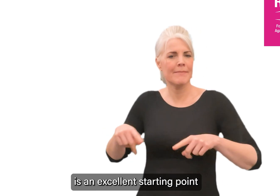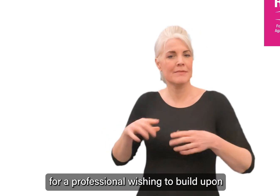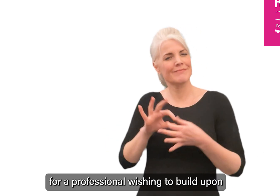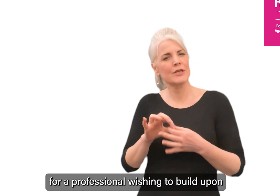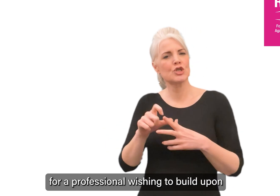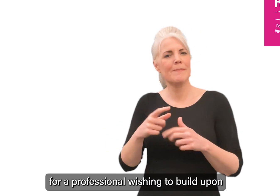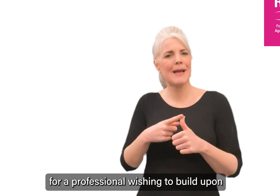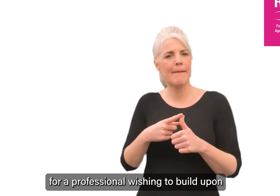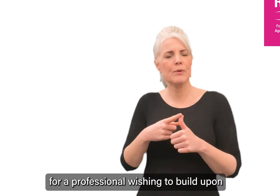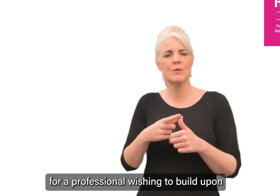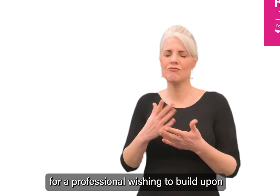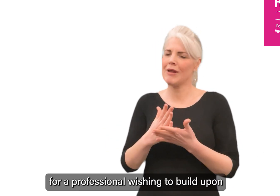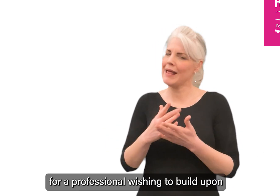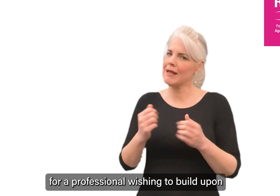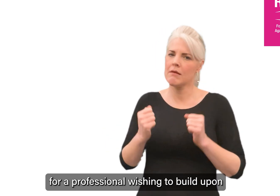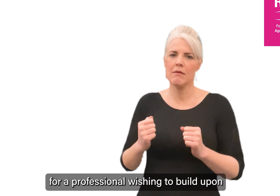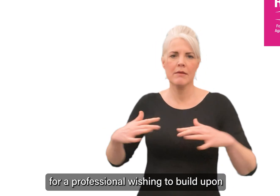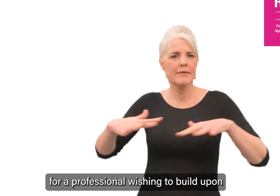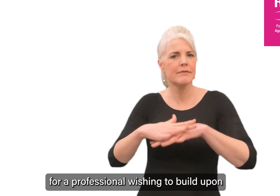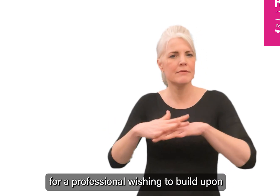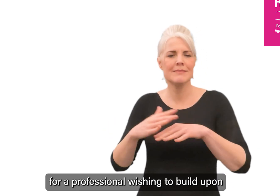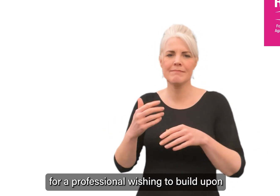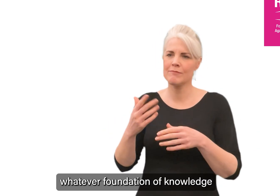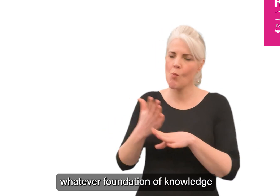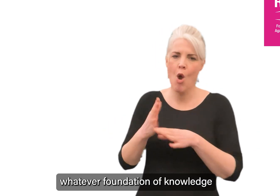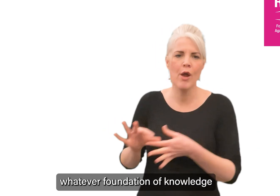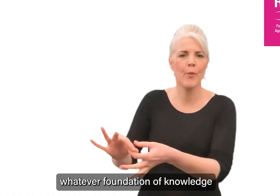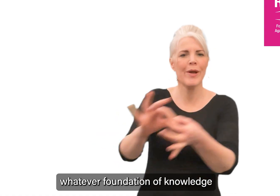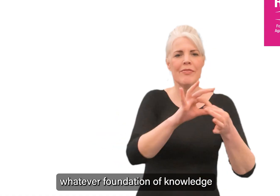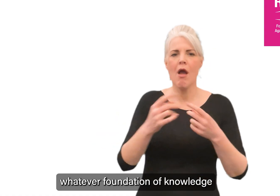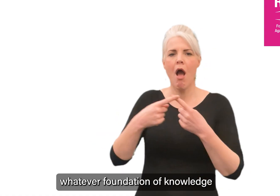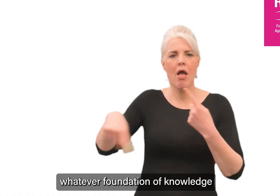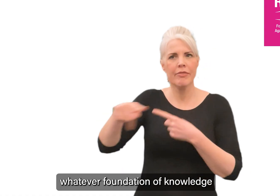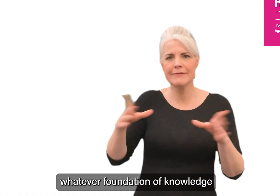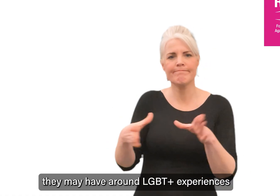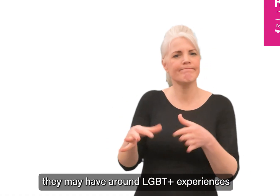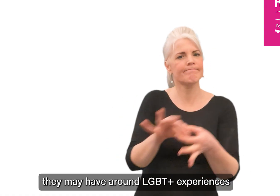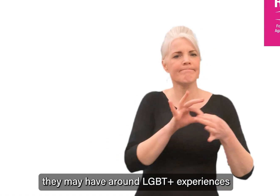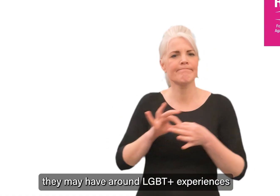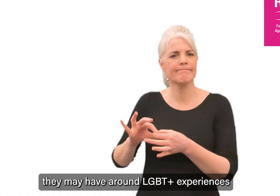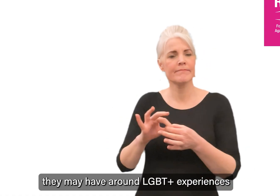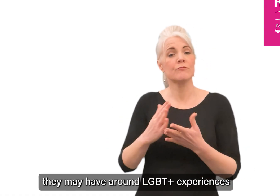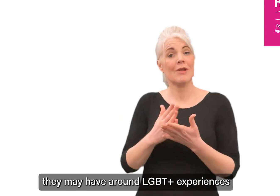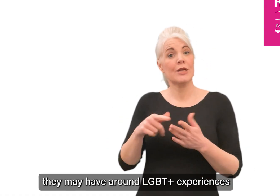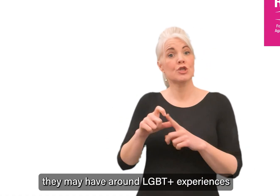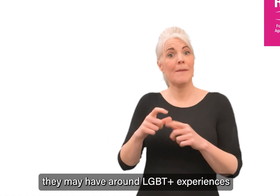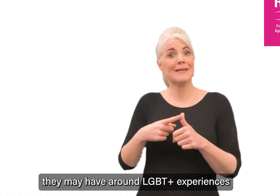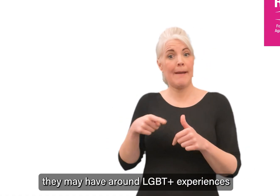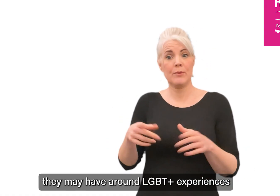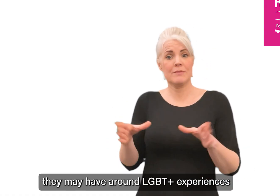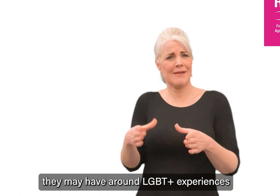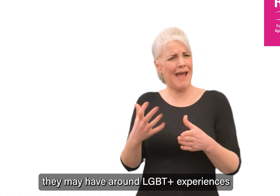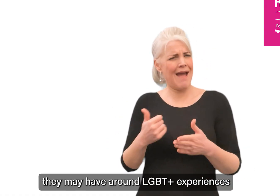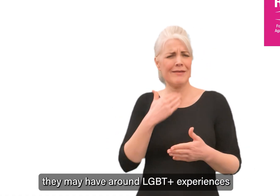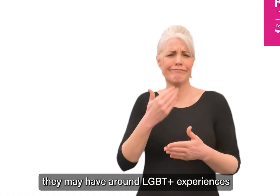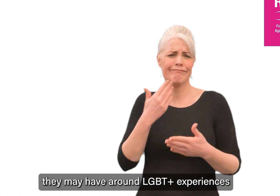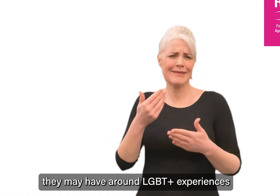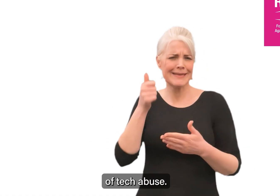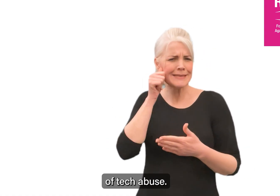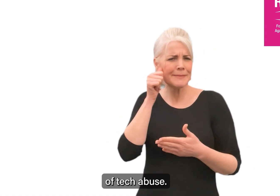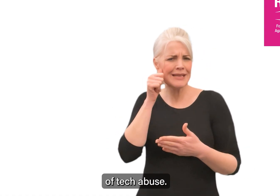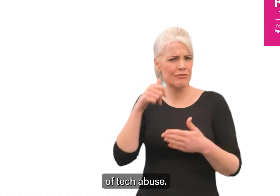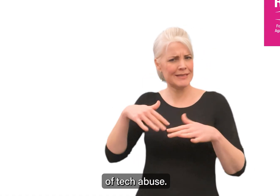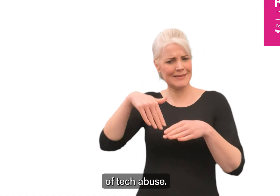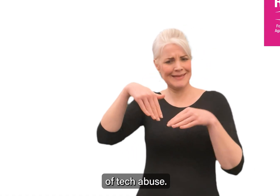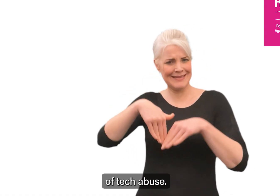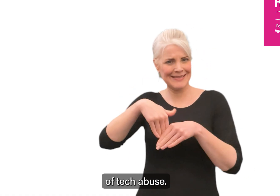starting point for a professional wishing to build upon whatever foundation of knowledge they may have around LGBT plus experiences